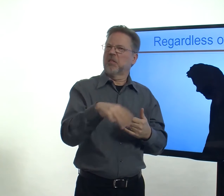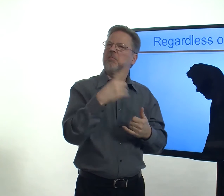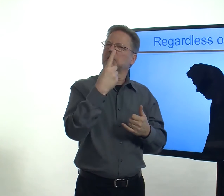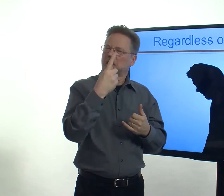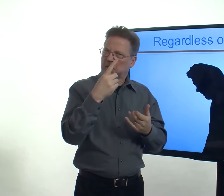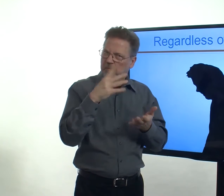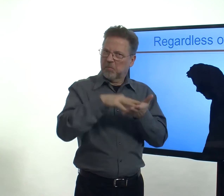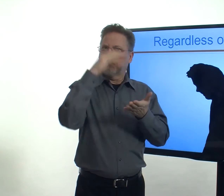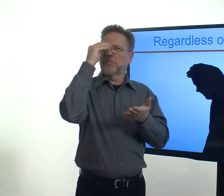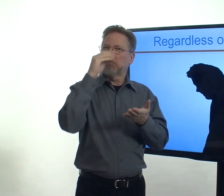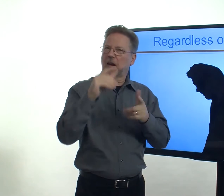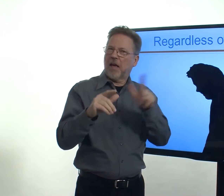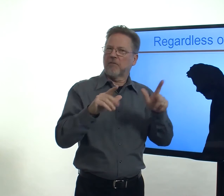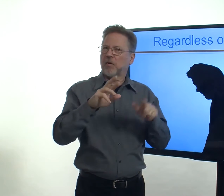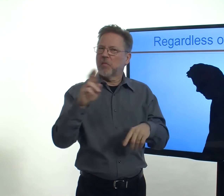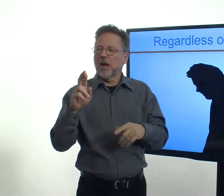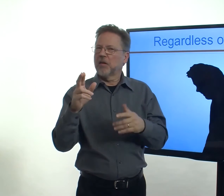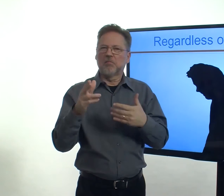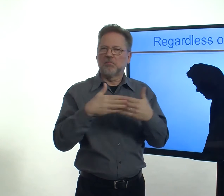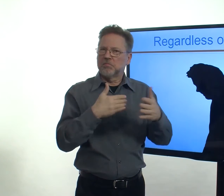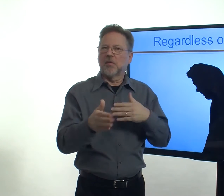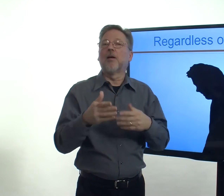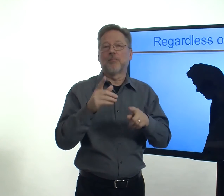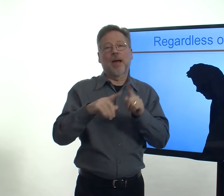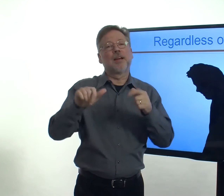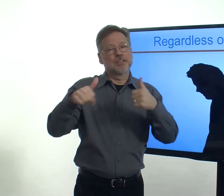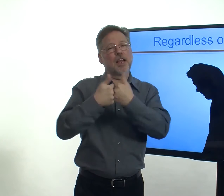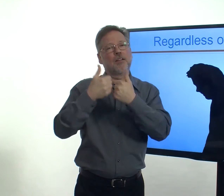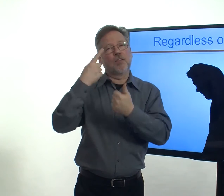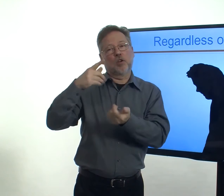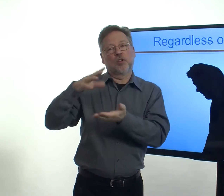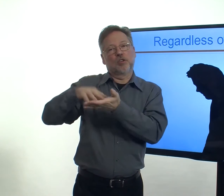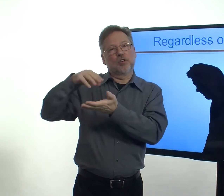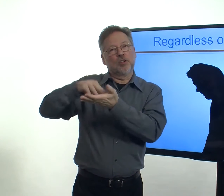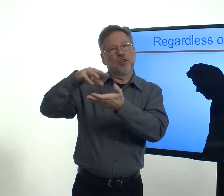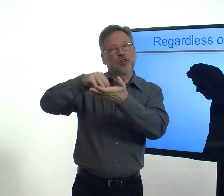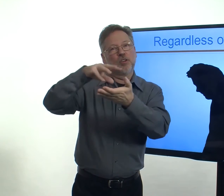Now, that's one thing we learned, that handedness does not matter, yet it's a challenge for learning.